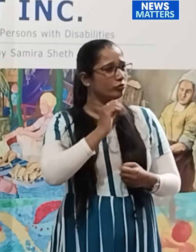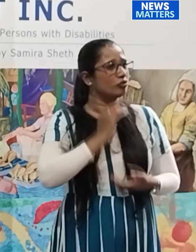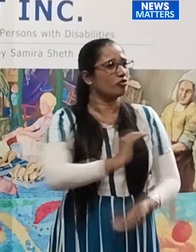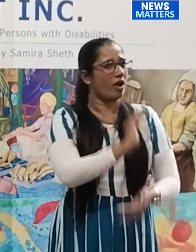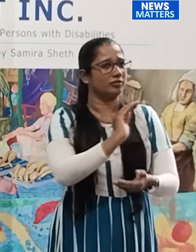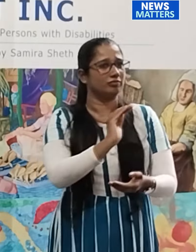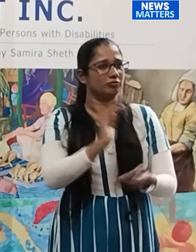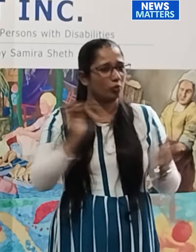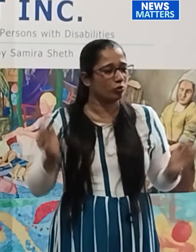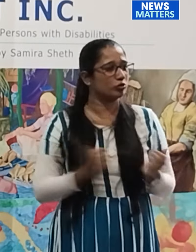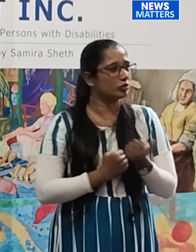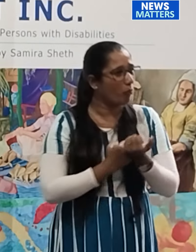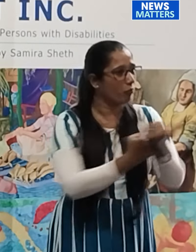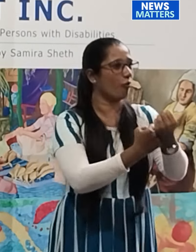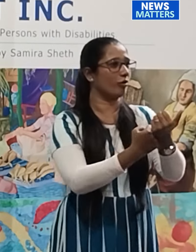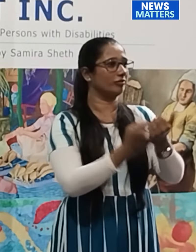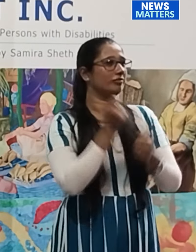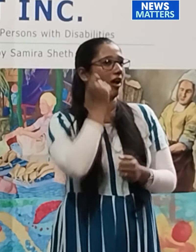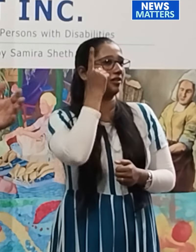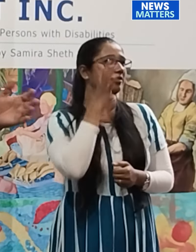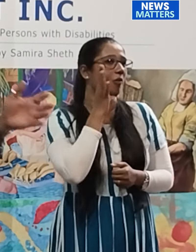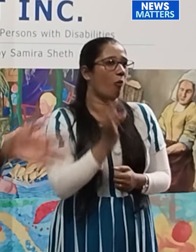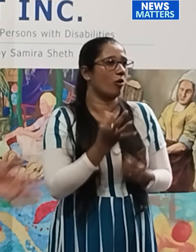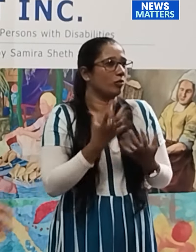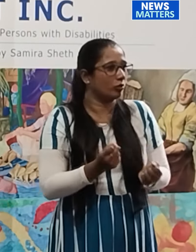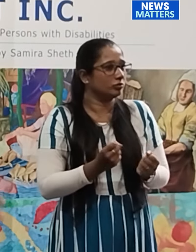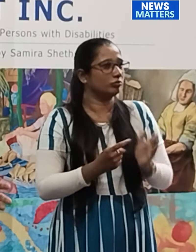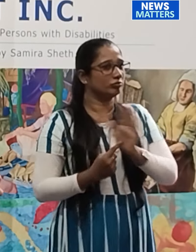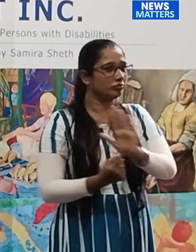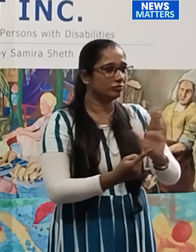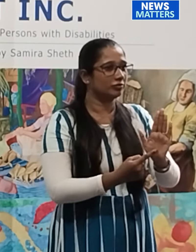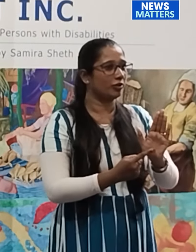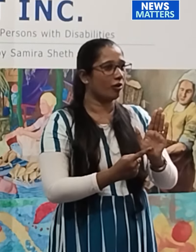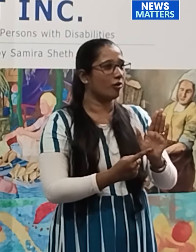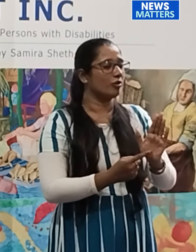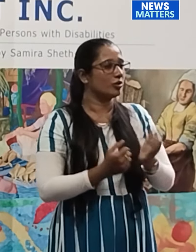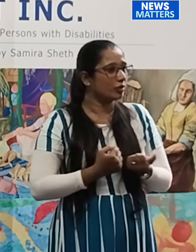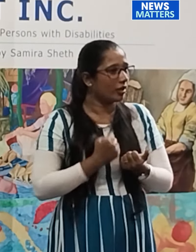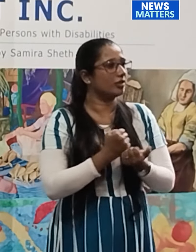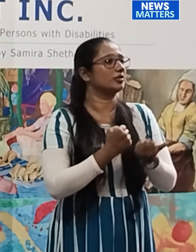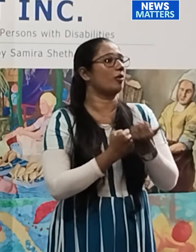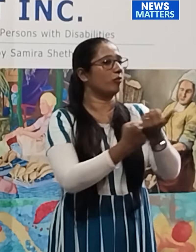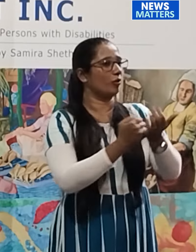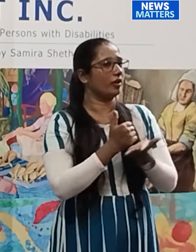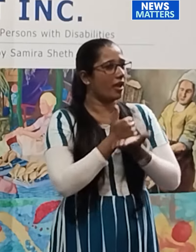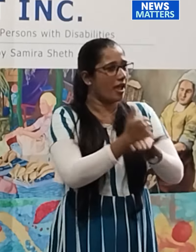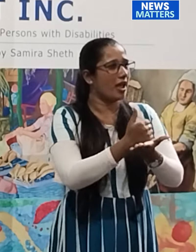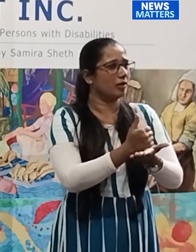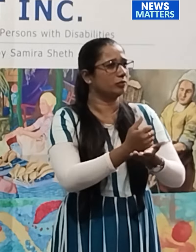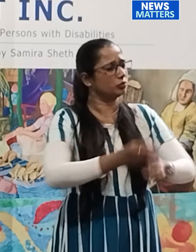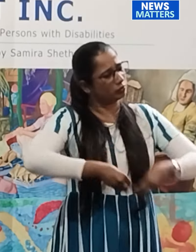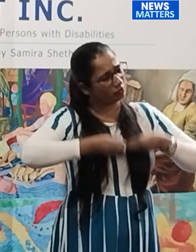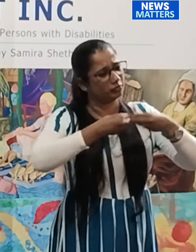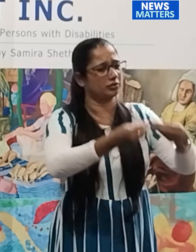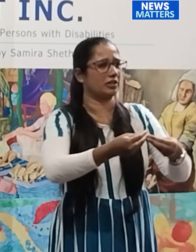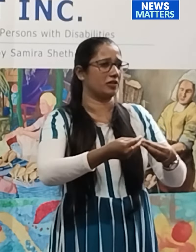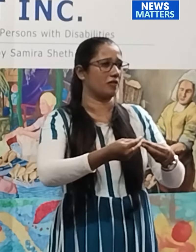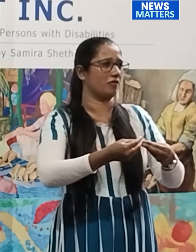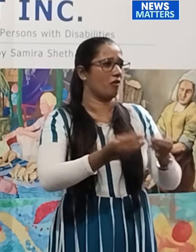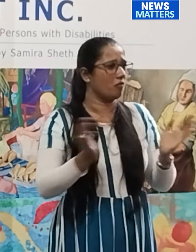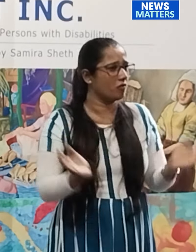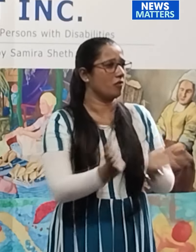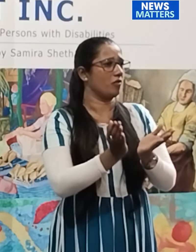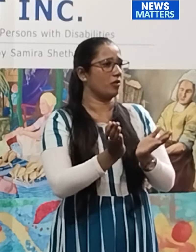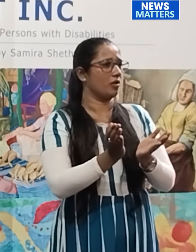their child and understands what they want to deliver, and take give them all the kind of